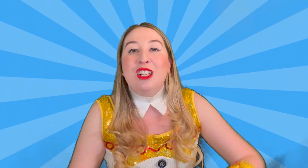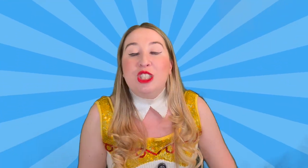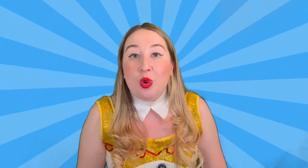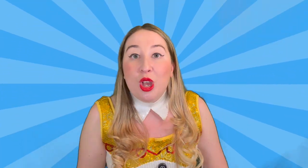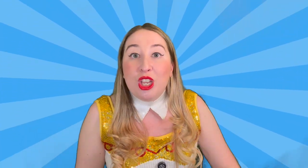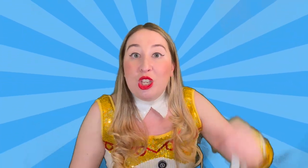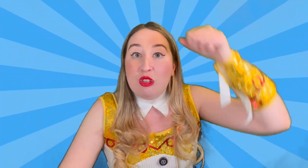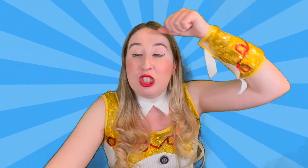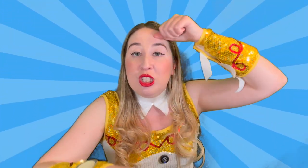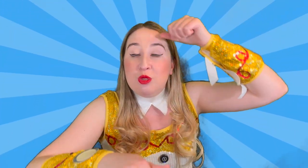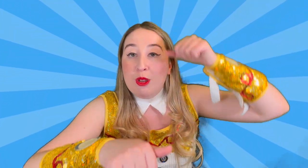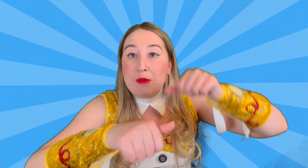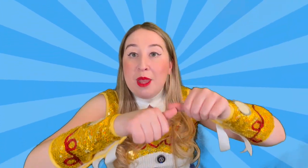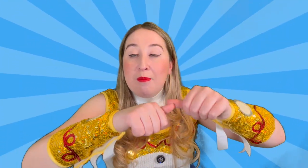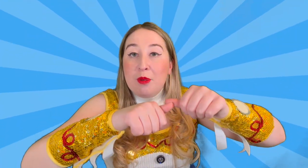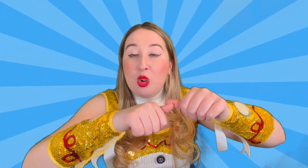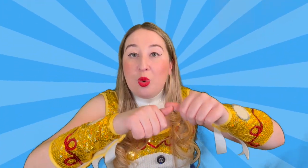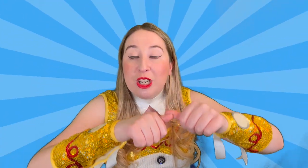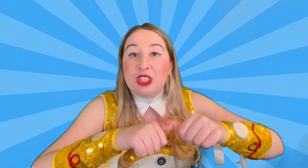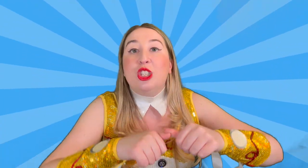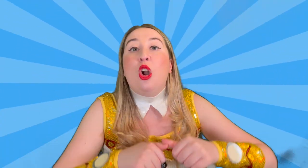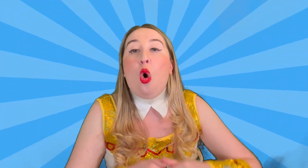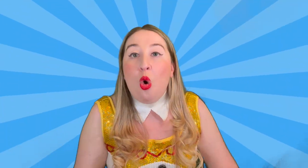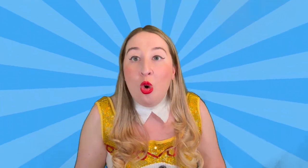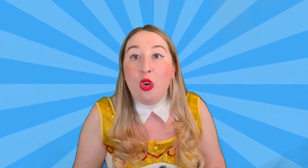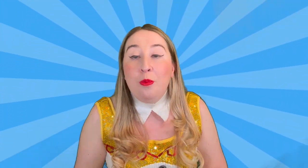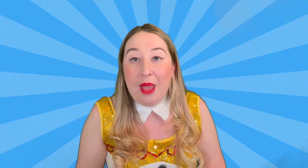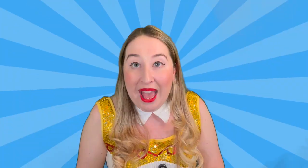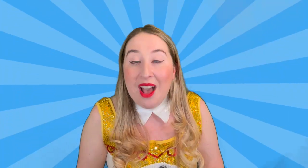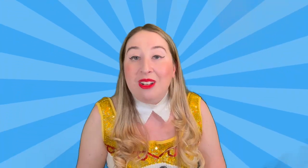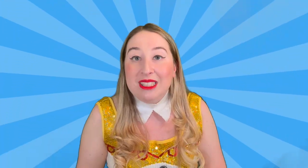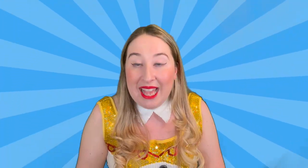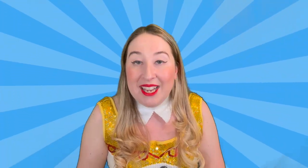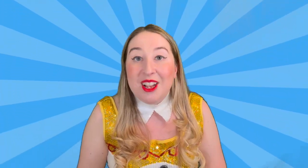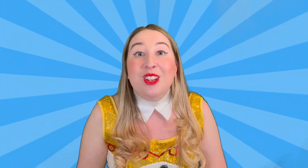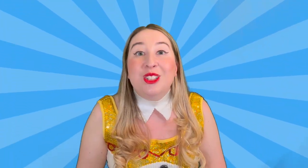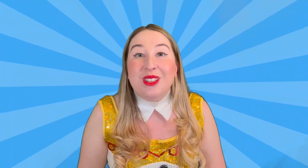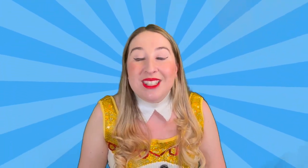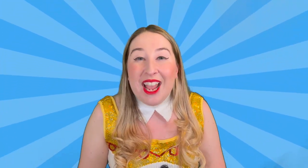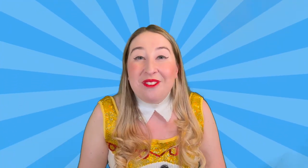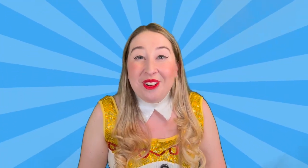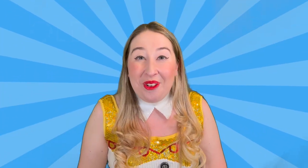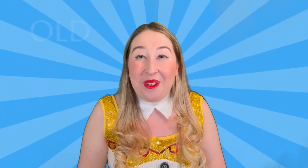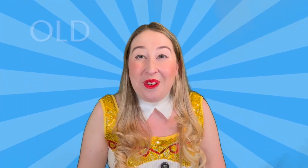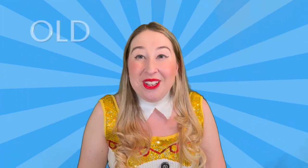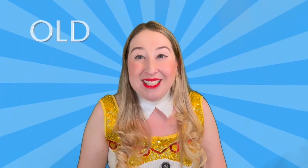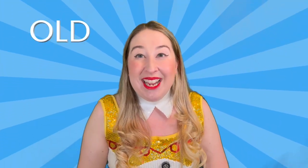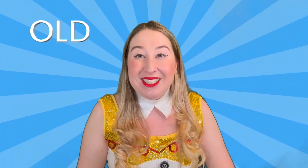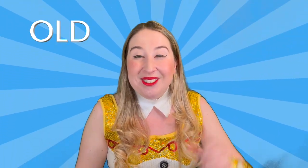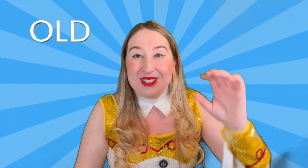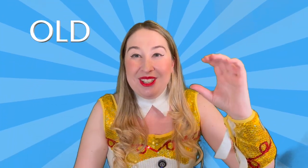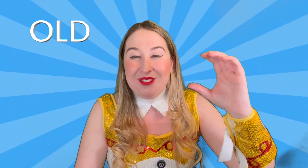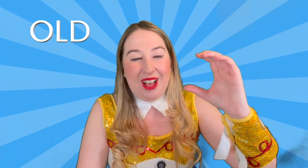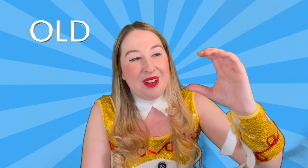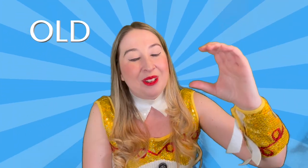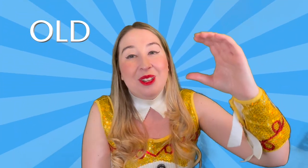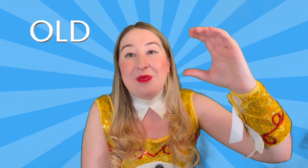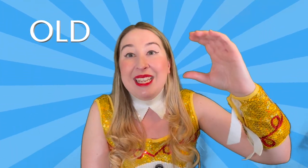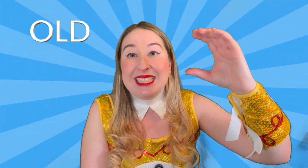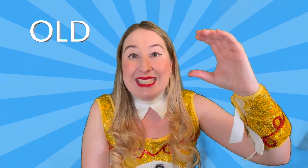So you just remember what your old pal said. So the sign for old is actually really fun. We're going to make a